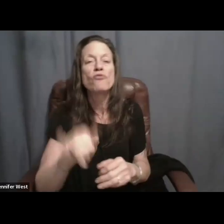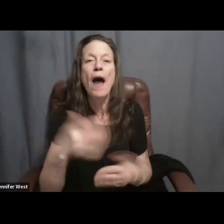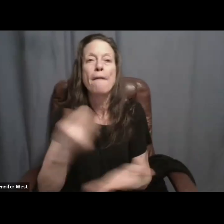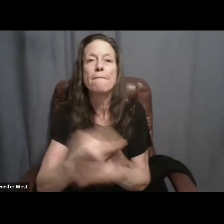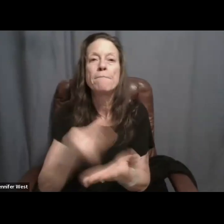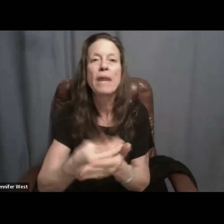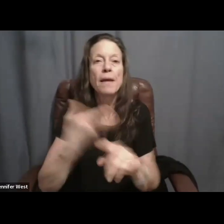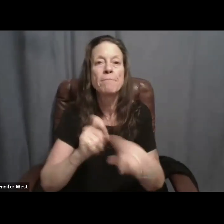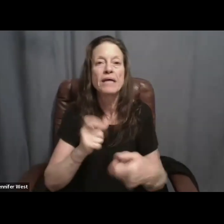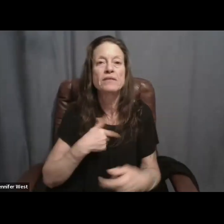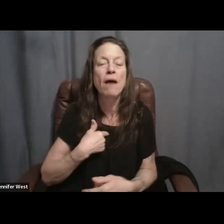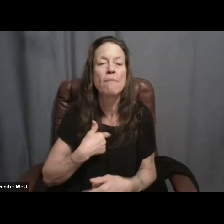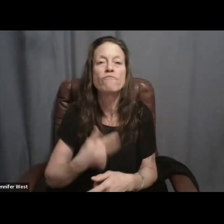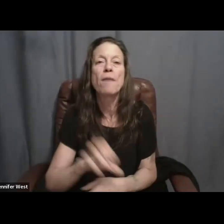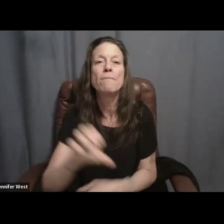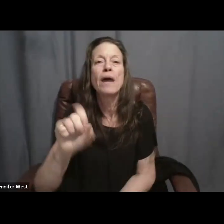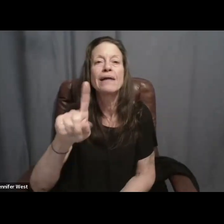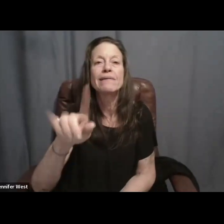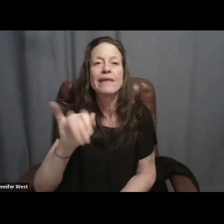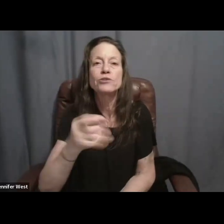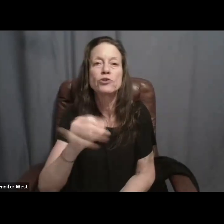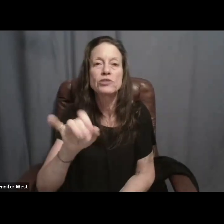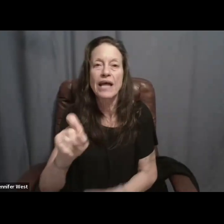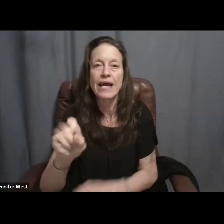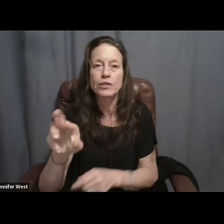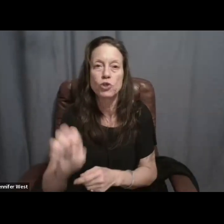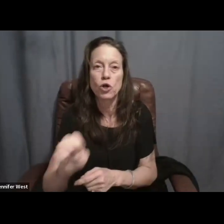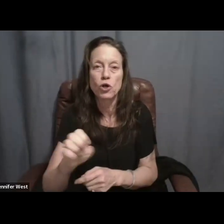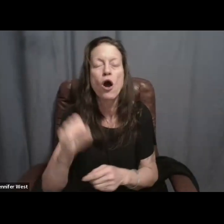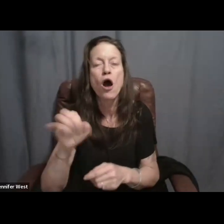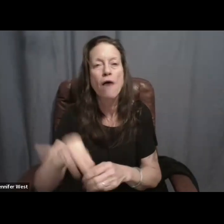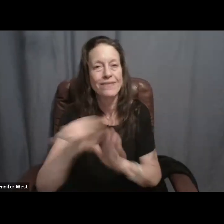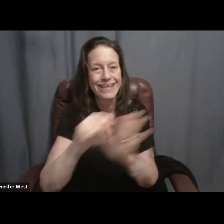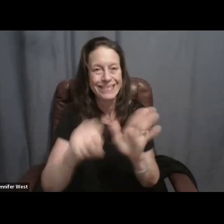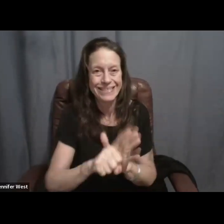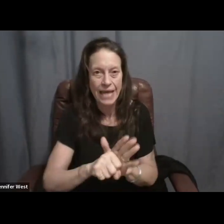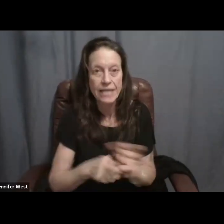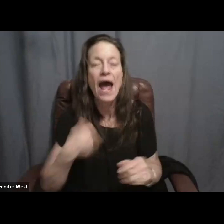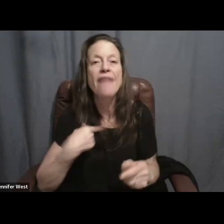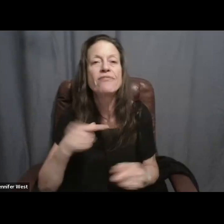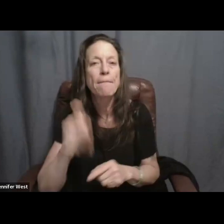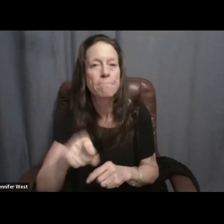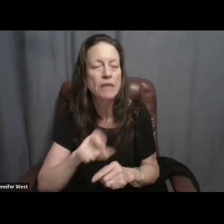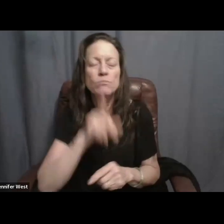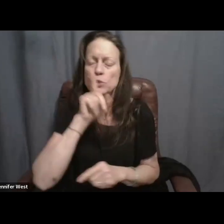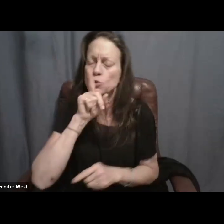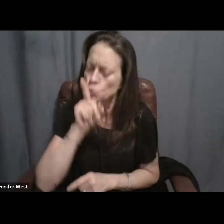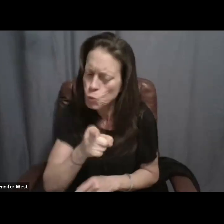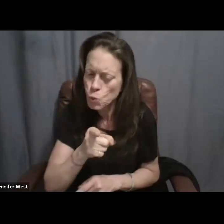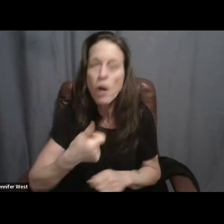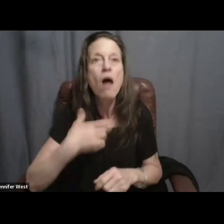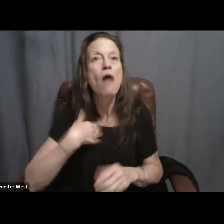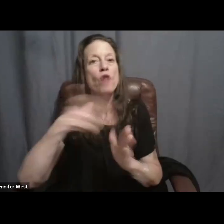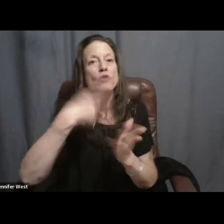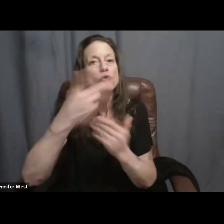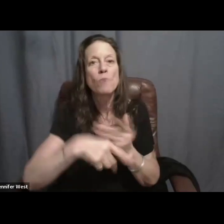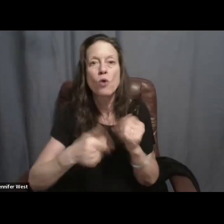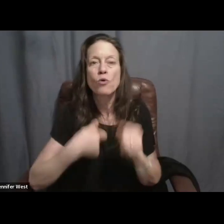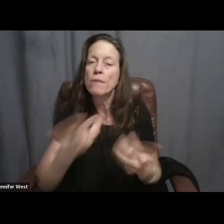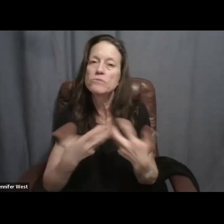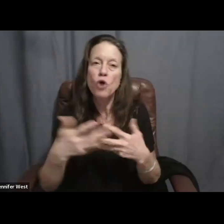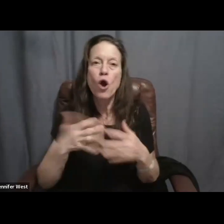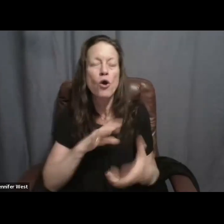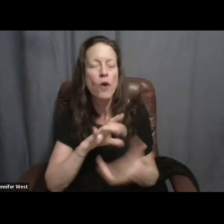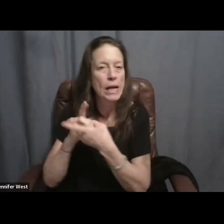programs. And then they also have to be sure that their programs are in compliance with the Center for Medicare and Medicaid,